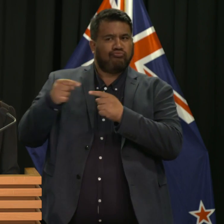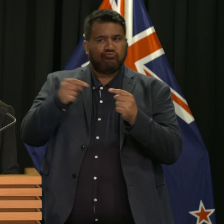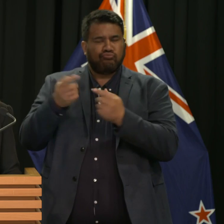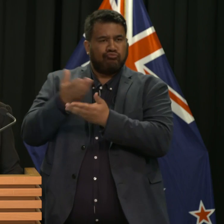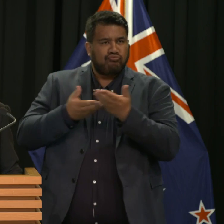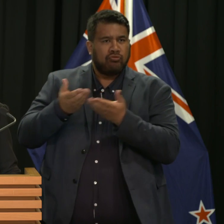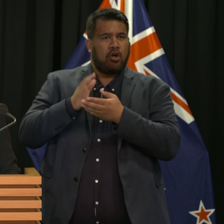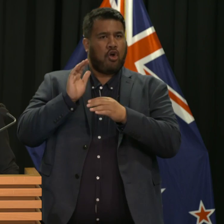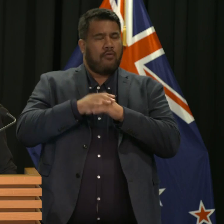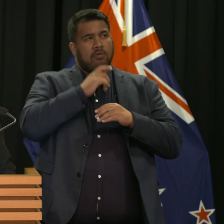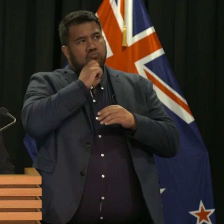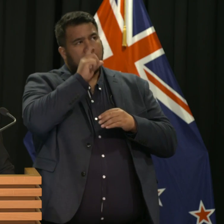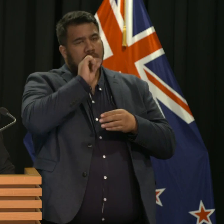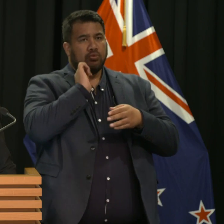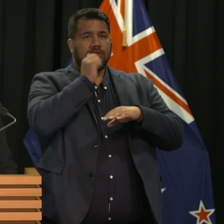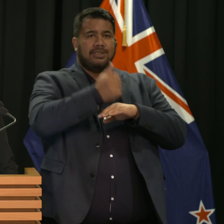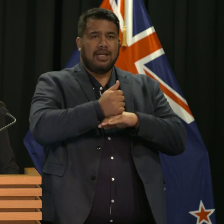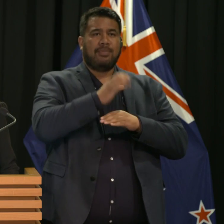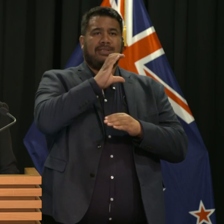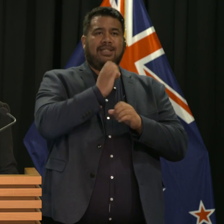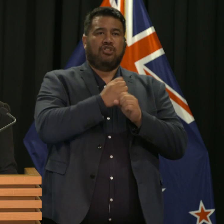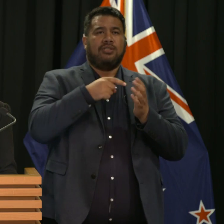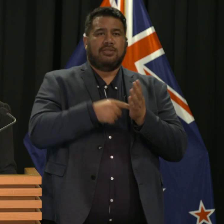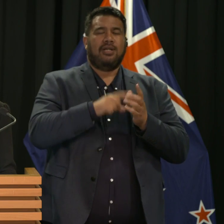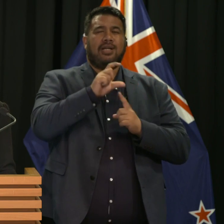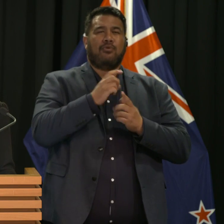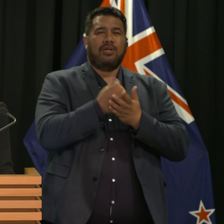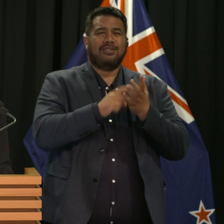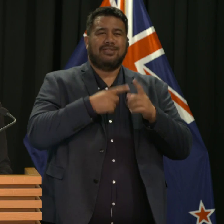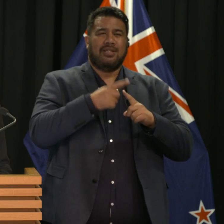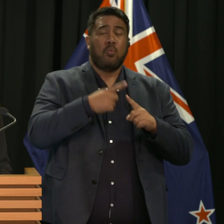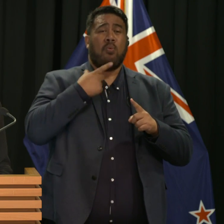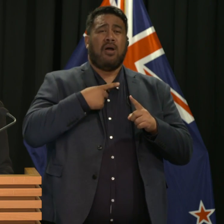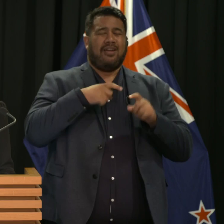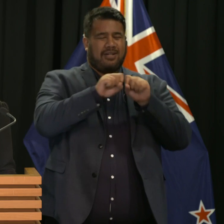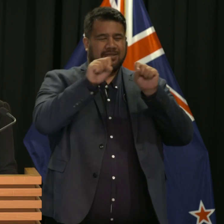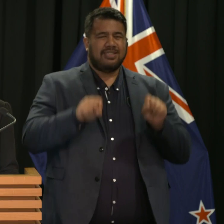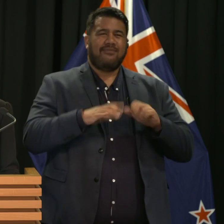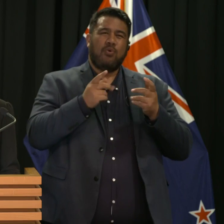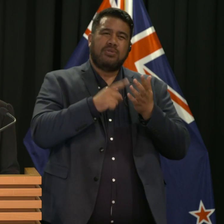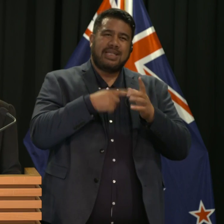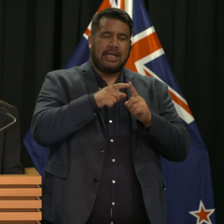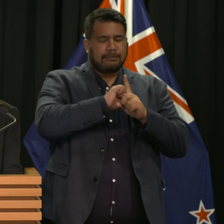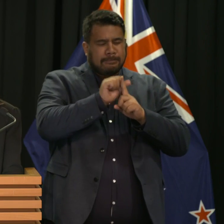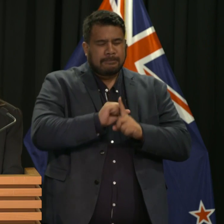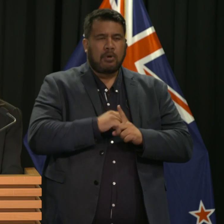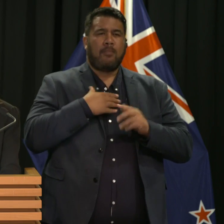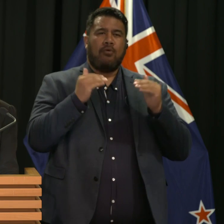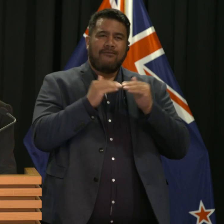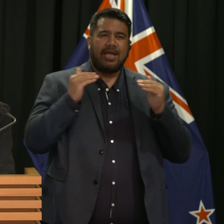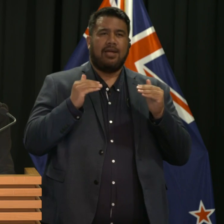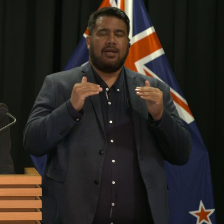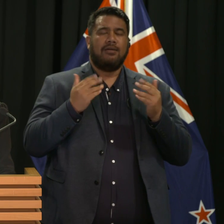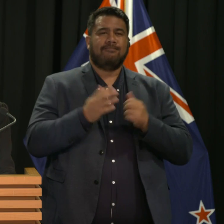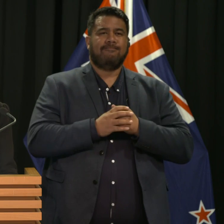of fixing the tax system and making sure everyone paid their fair share. The tax working group delivered